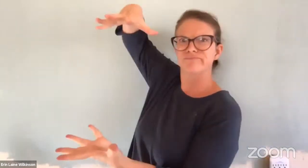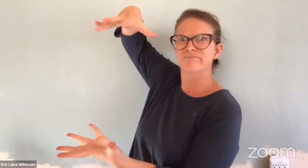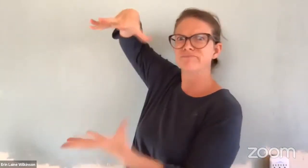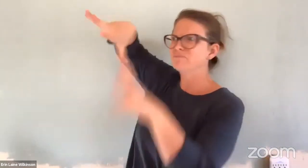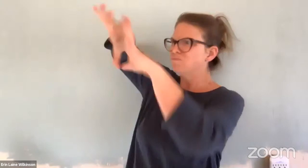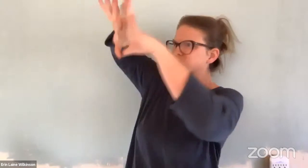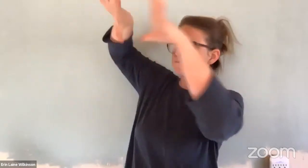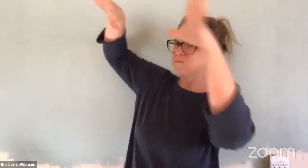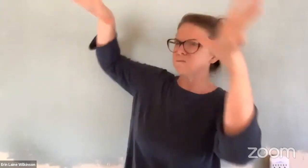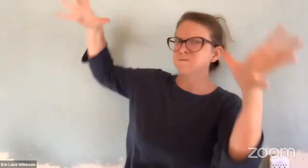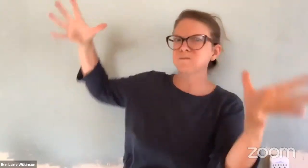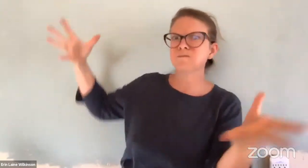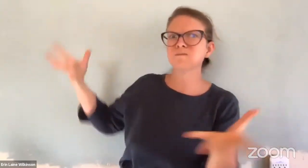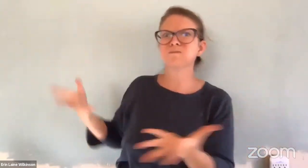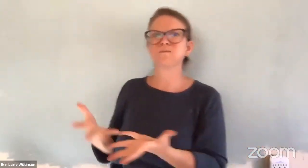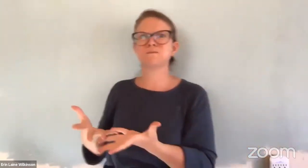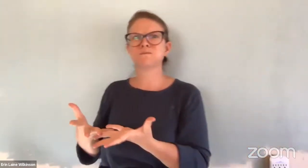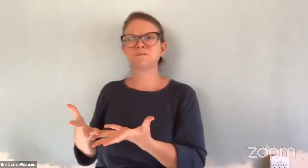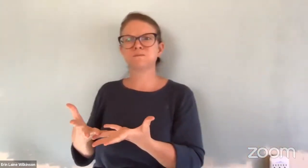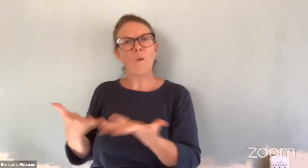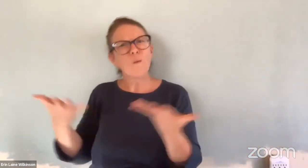the language ecology.